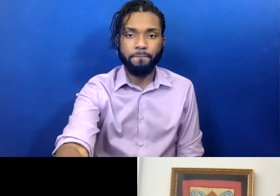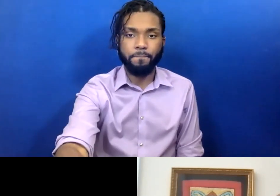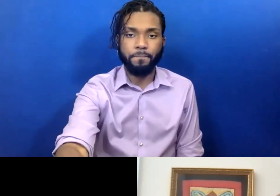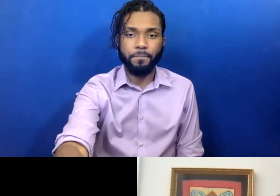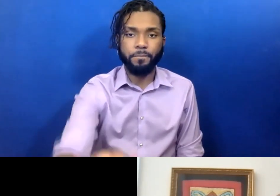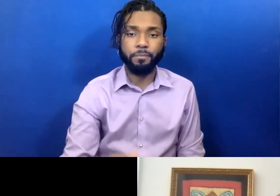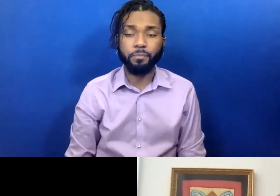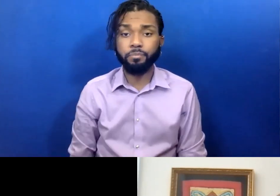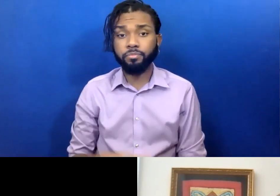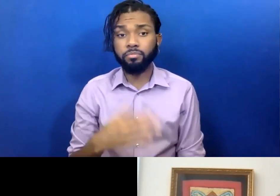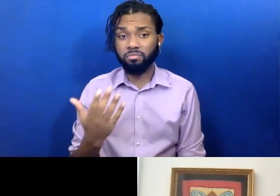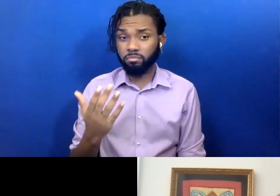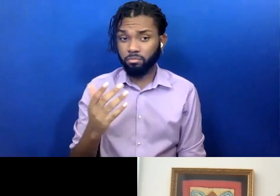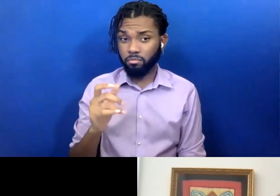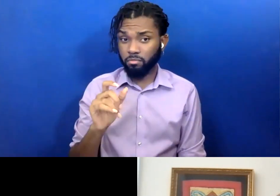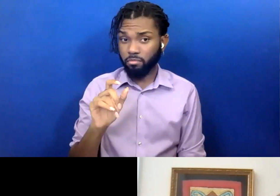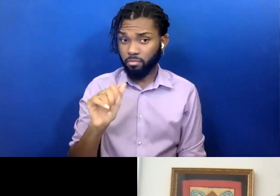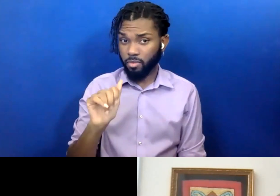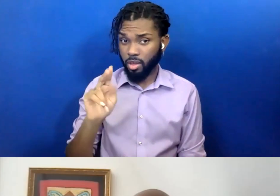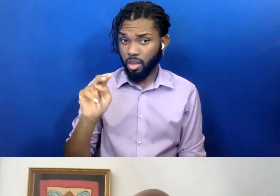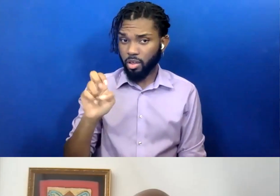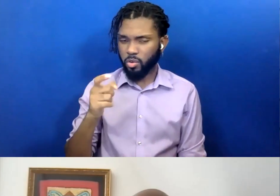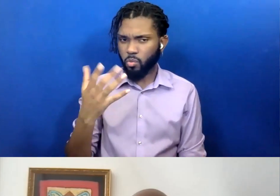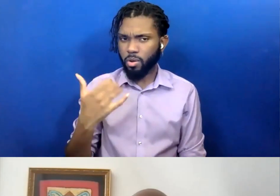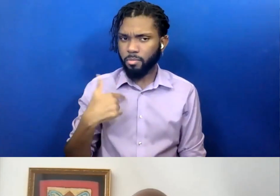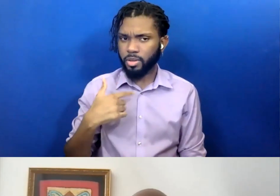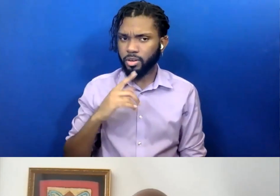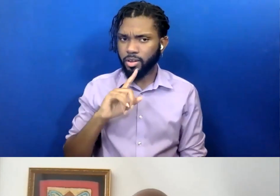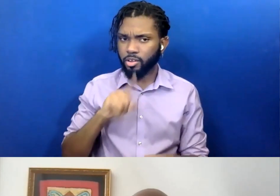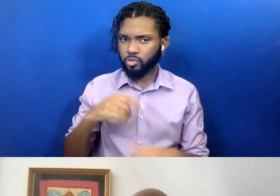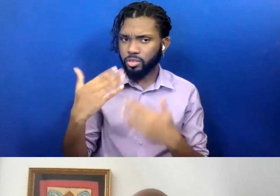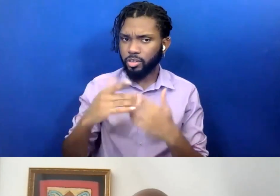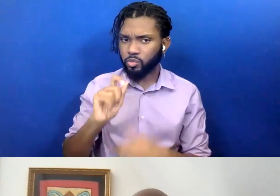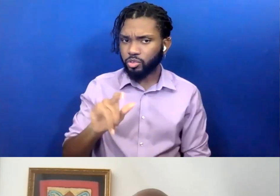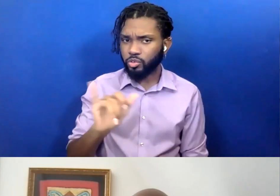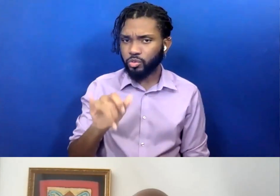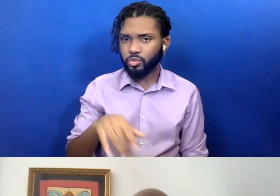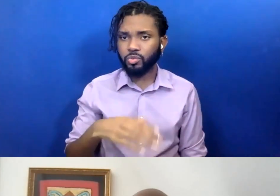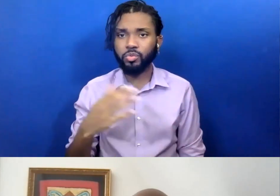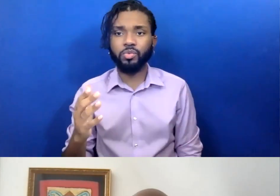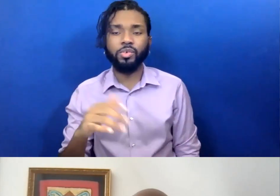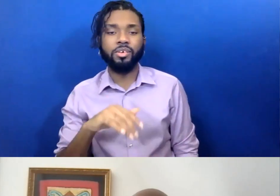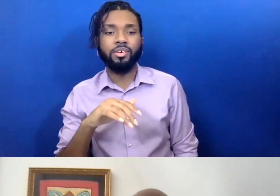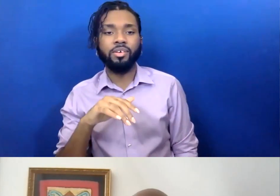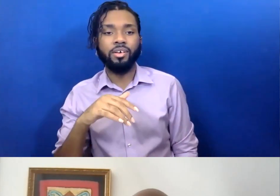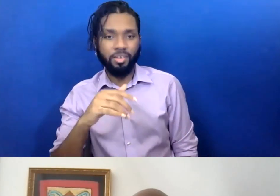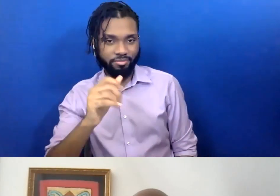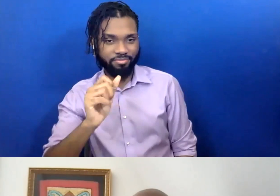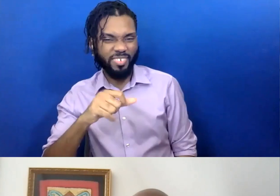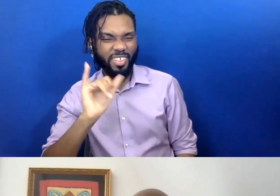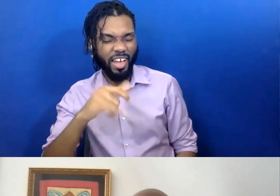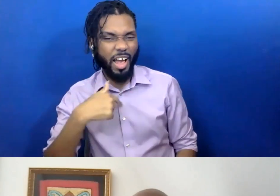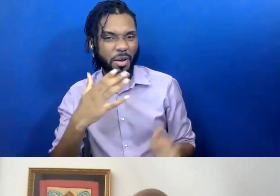And Anne, did you want me to sort of address the question as well? Yeah, I was just unmuting to say, I would love you to address the next piece. It's really thinking